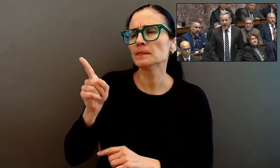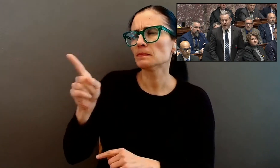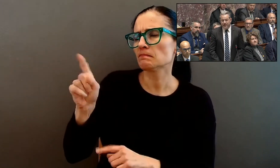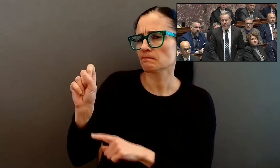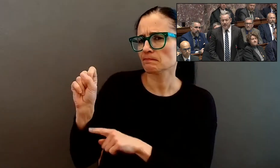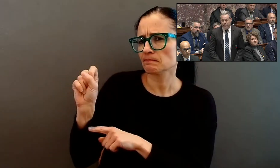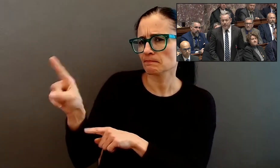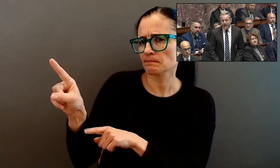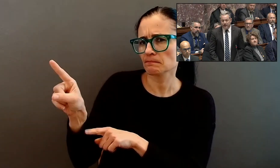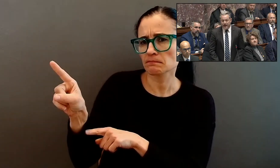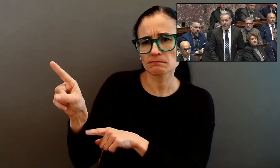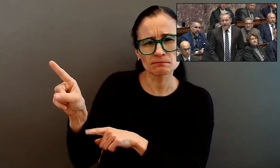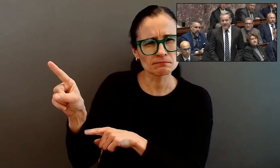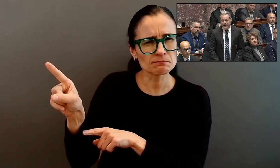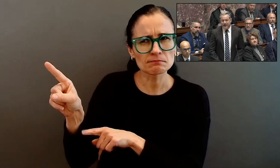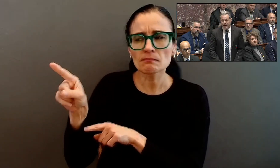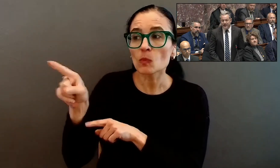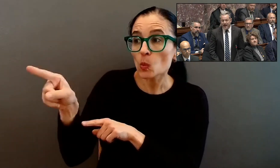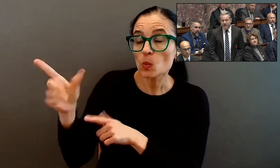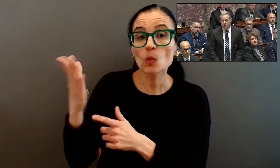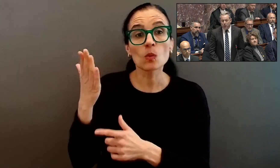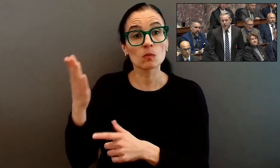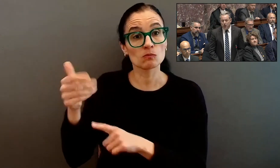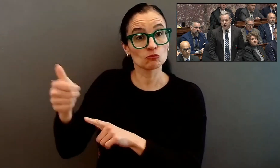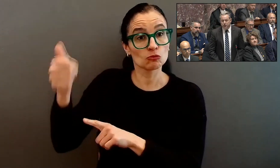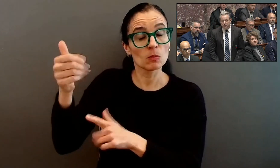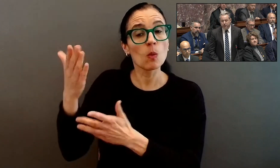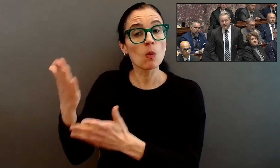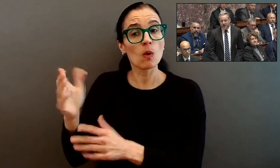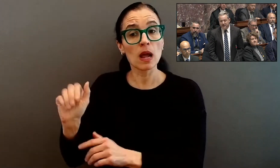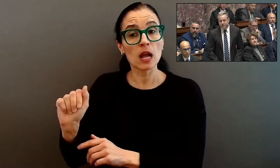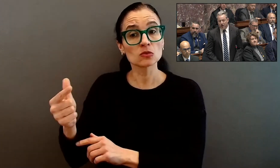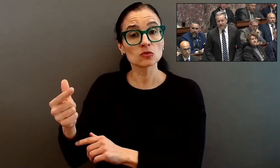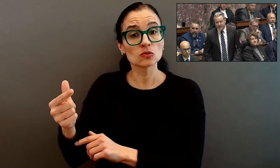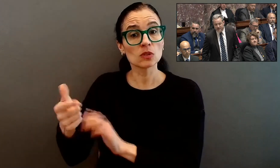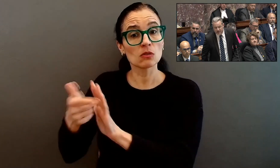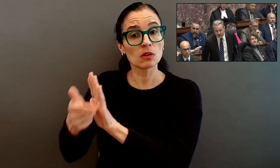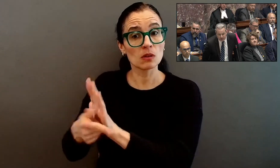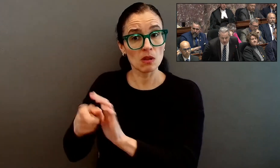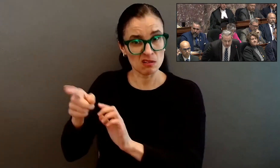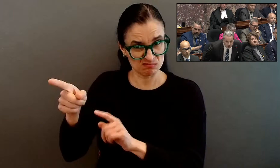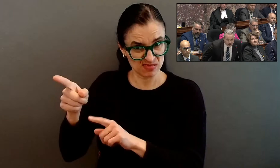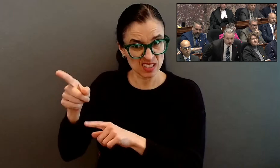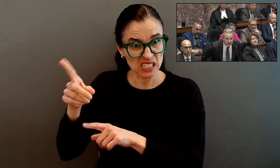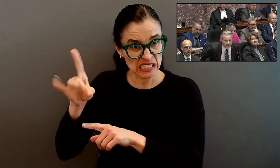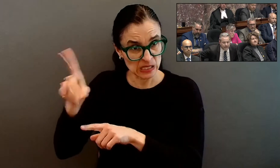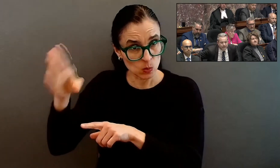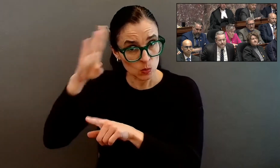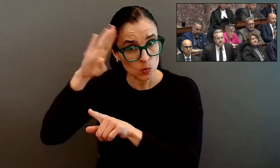April the 9th from Legal Aid BC, yes or no, to the Premier of this province?